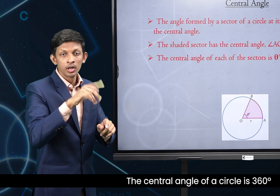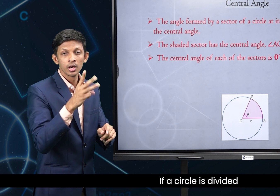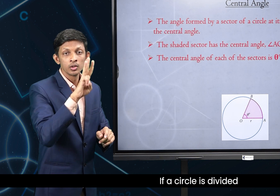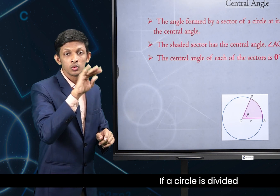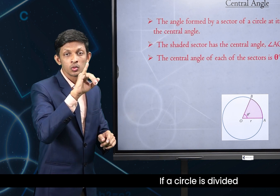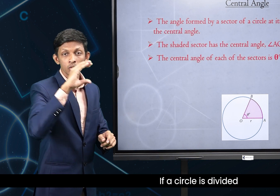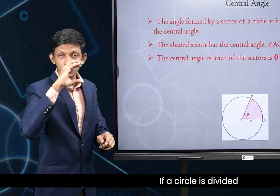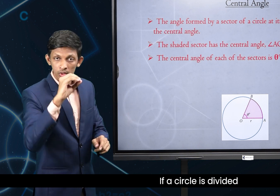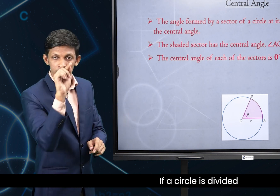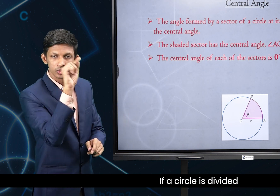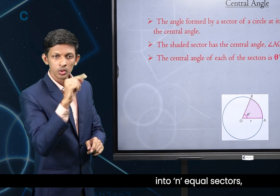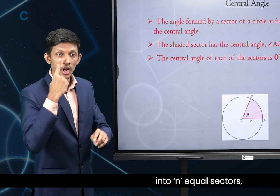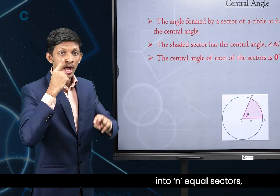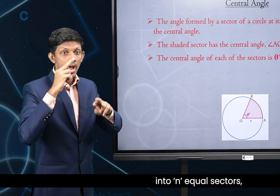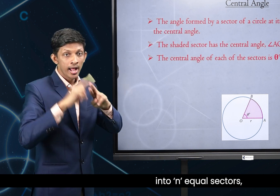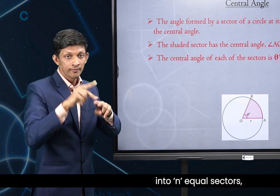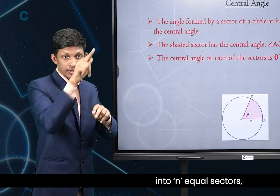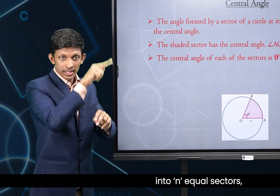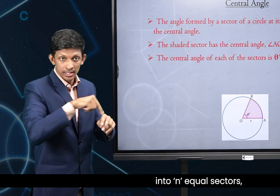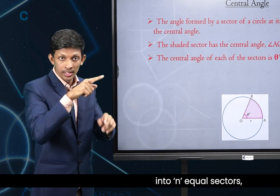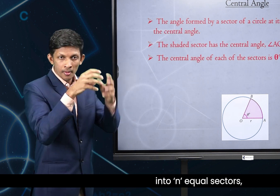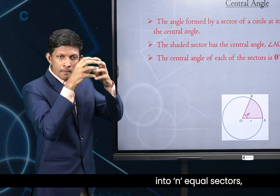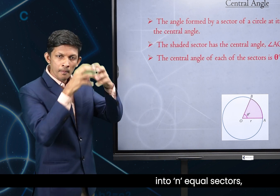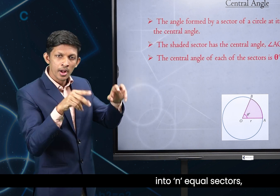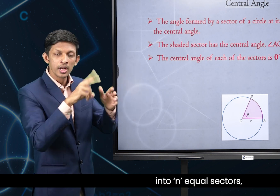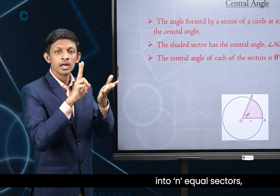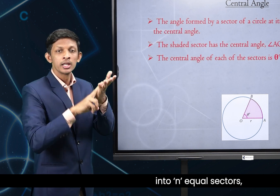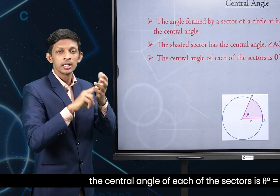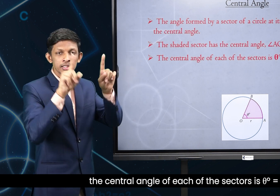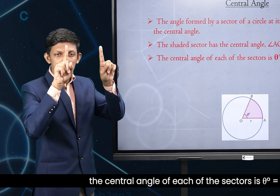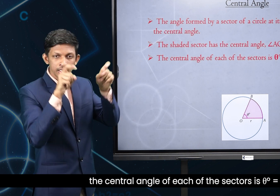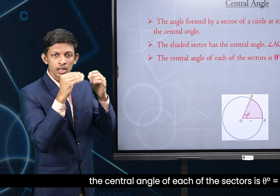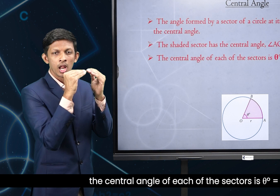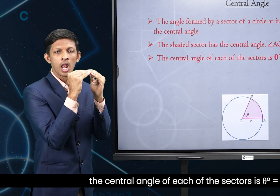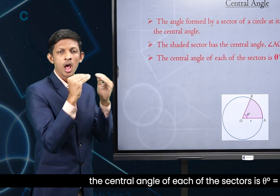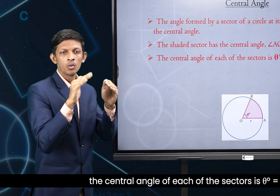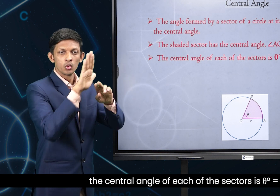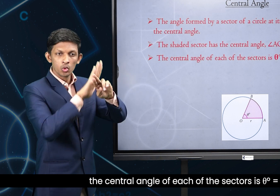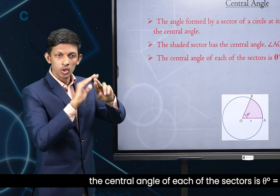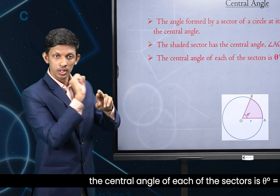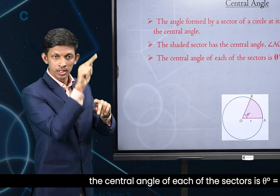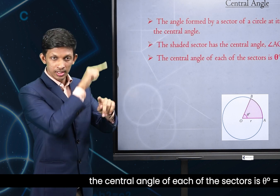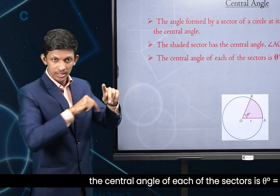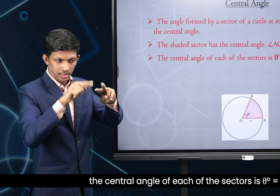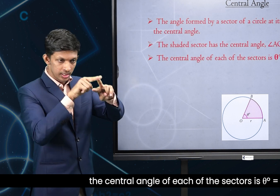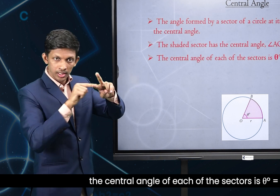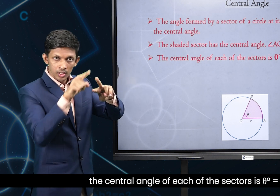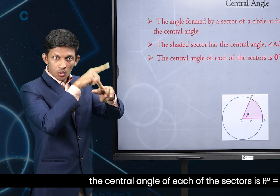If a circle is divided into n equal sectors, the central angle of each of the sector is theta, which is equal